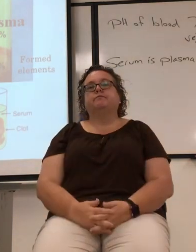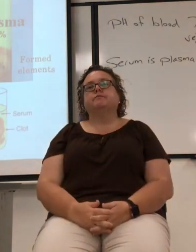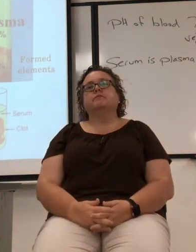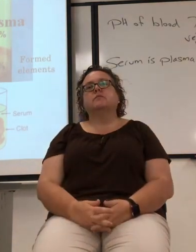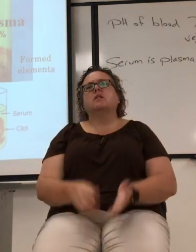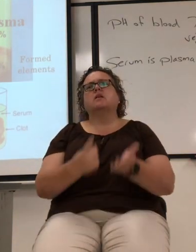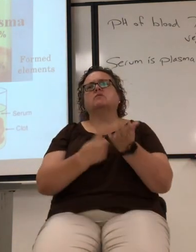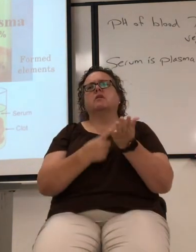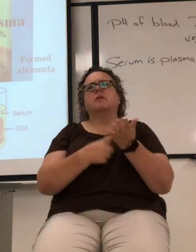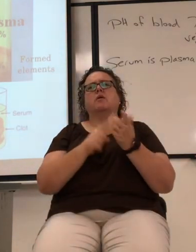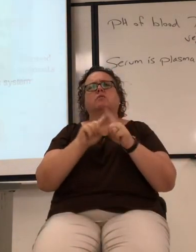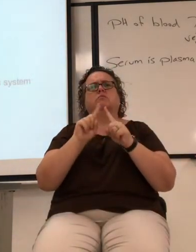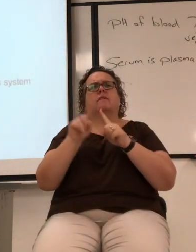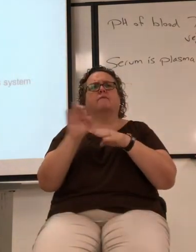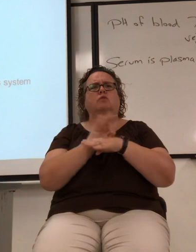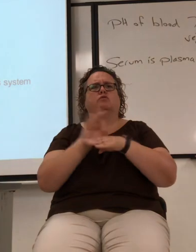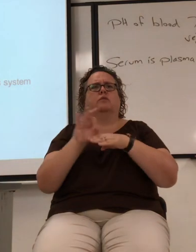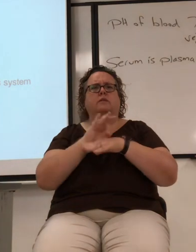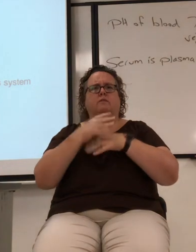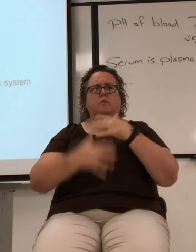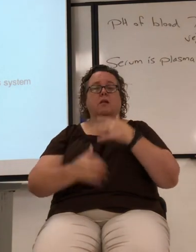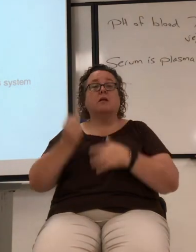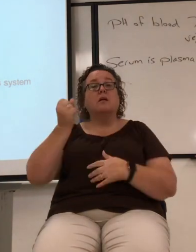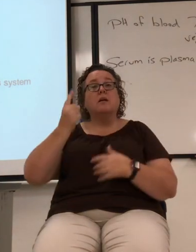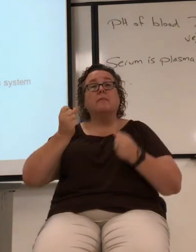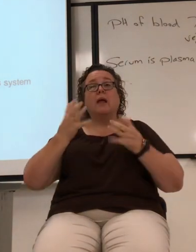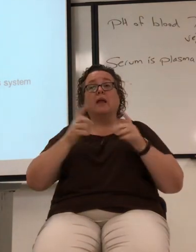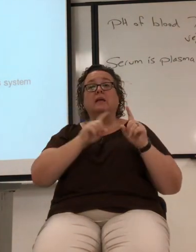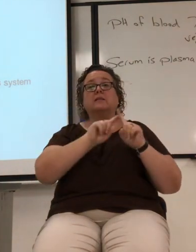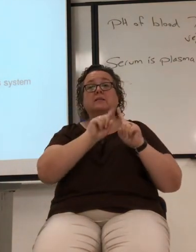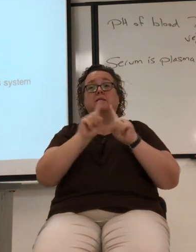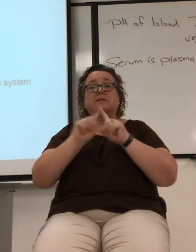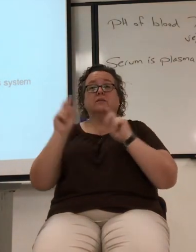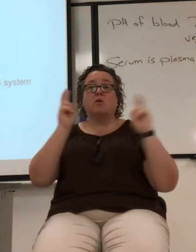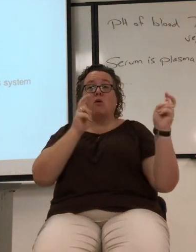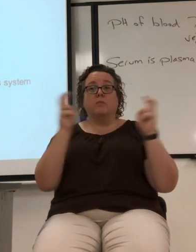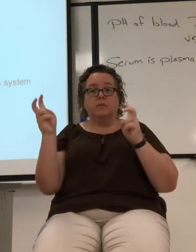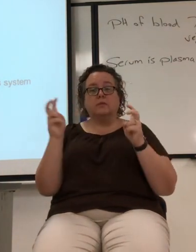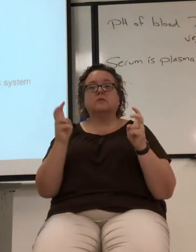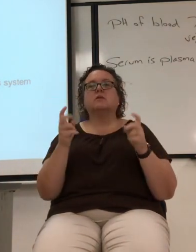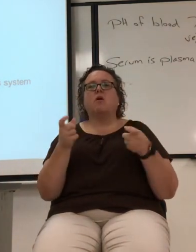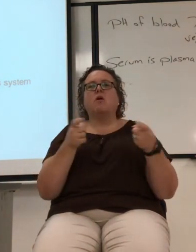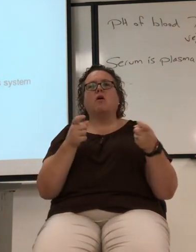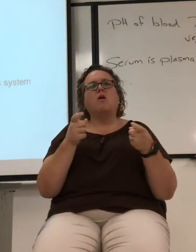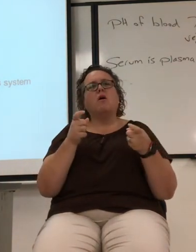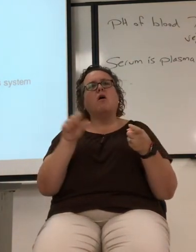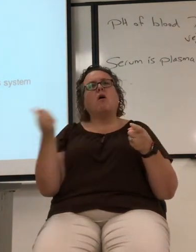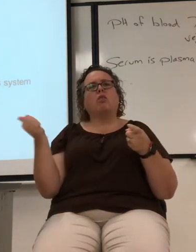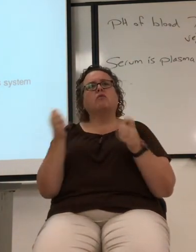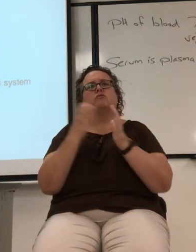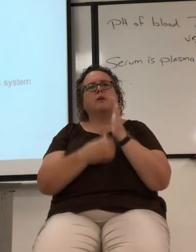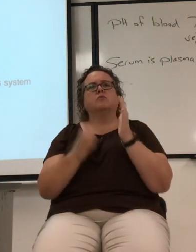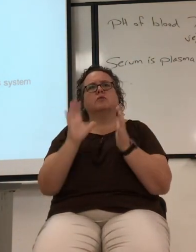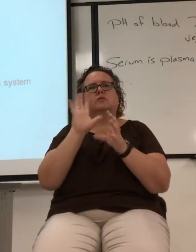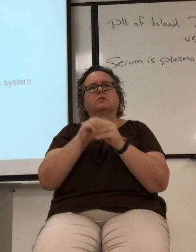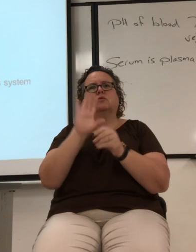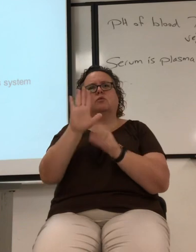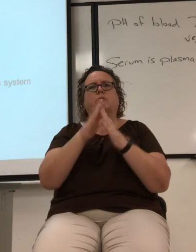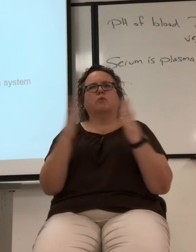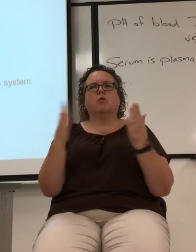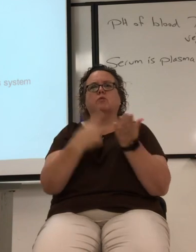some functions of blood. And a lot of these topics are handled in other chapters. For example, blood